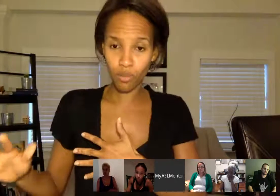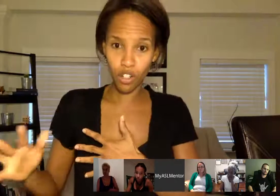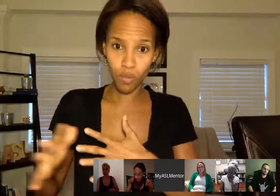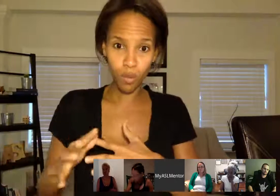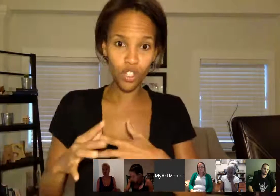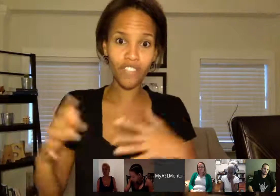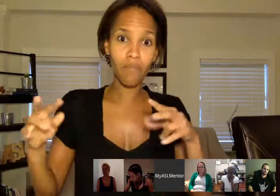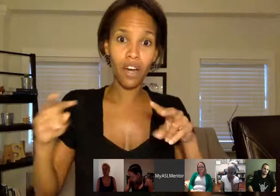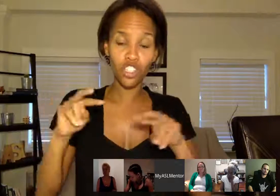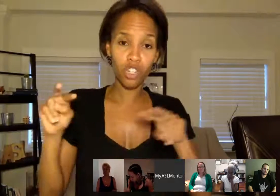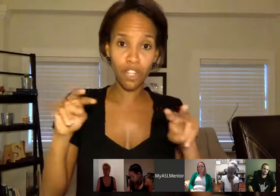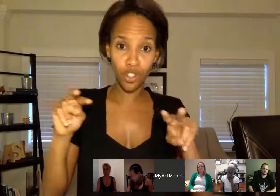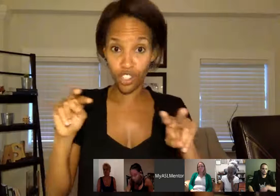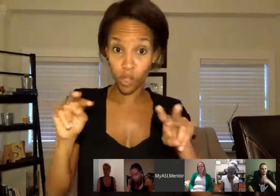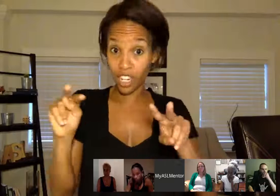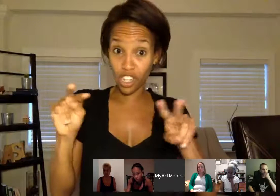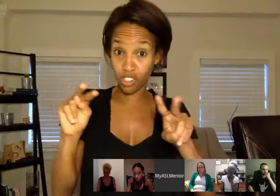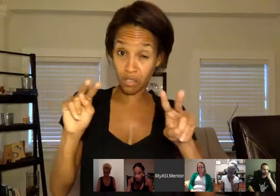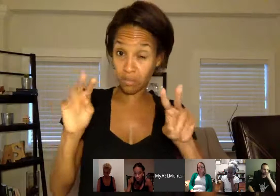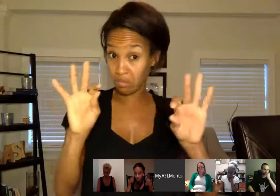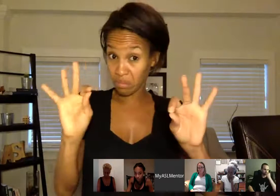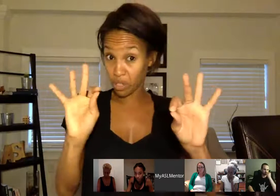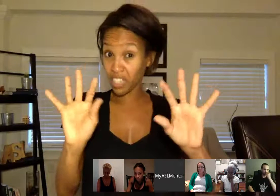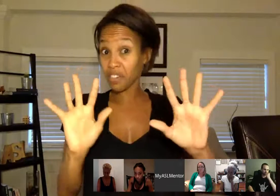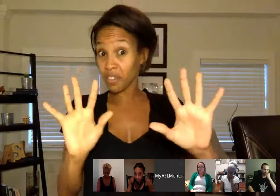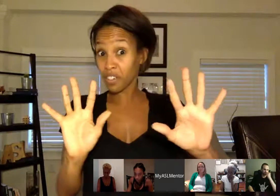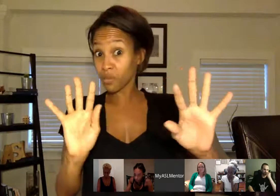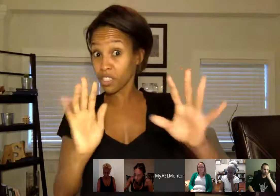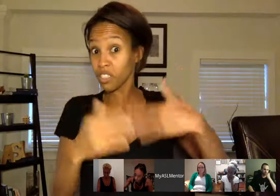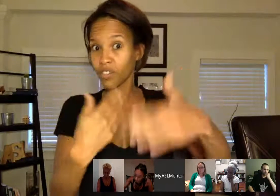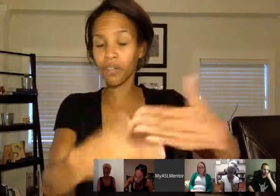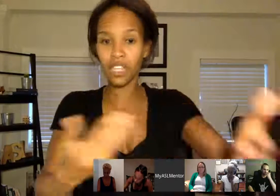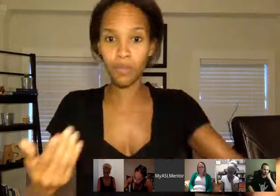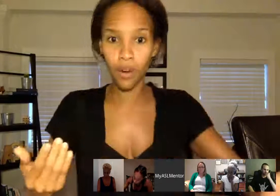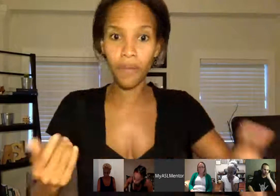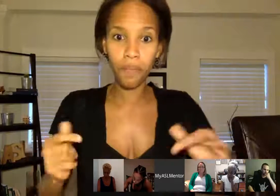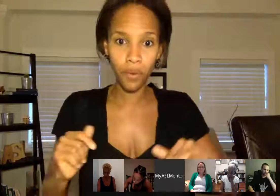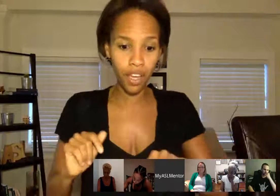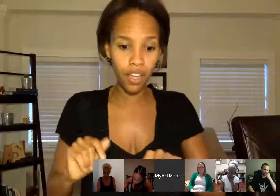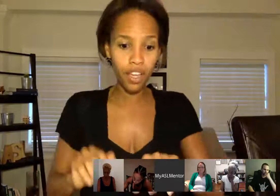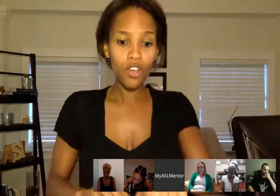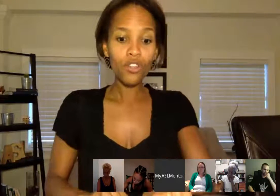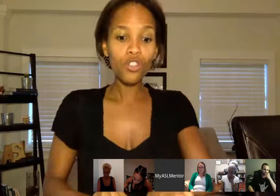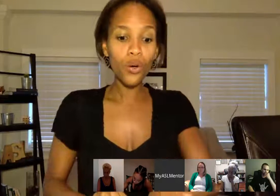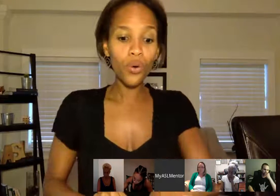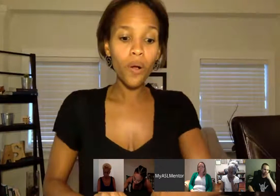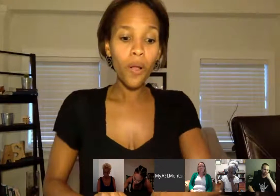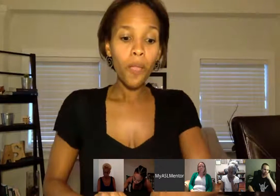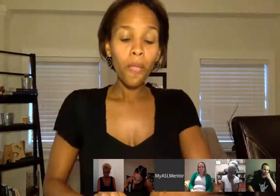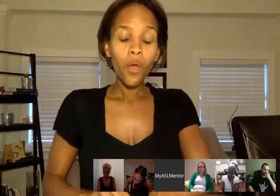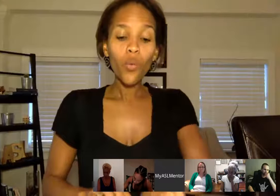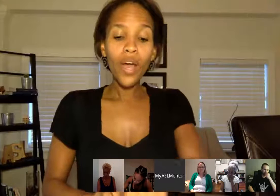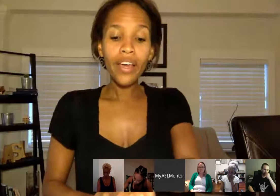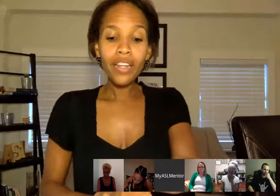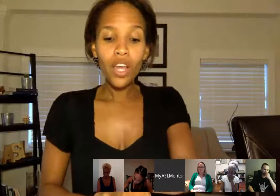that so much, but we do have to monitor to make sure our interpretation is working, and we're good, okay, we keep going, okay? So